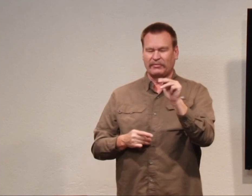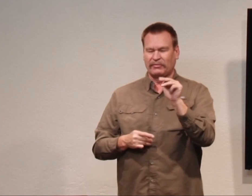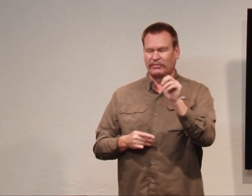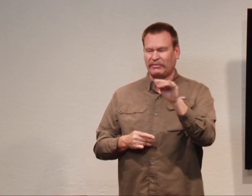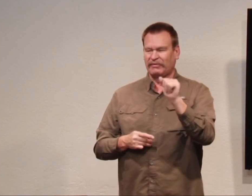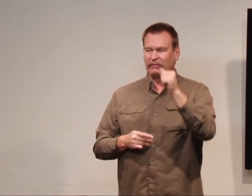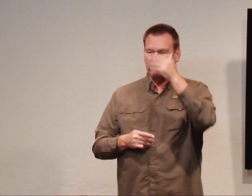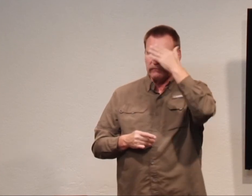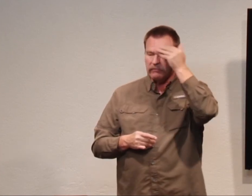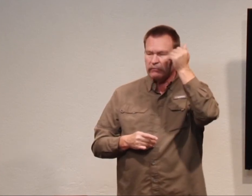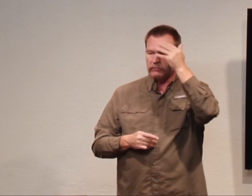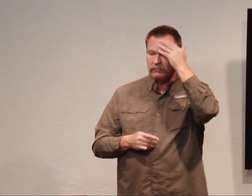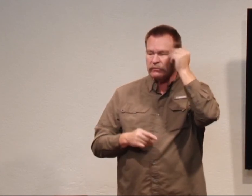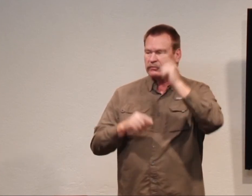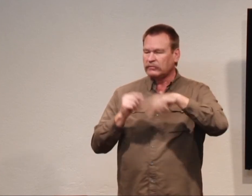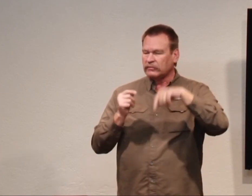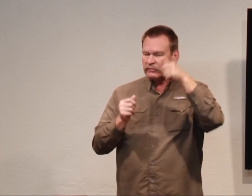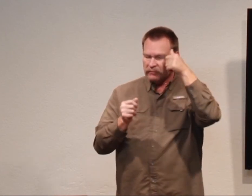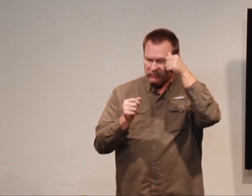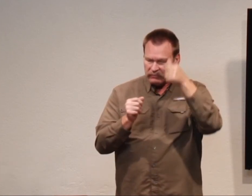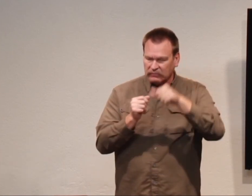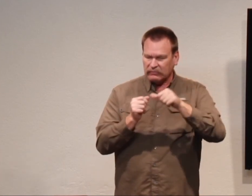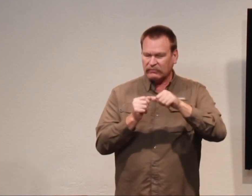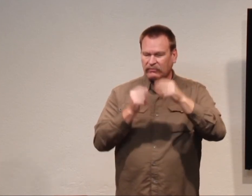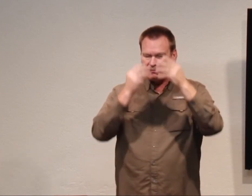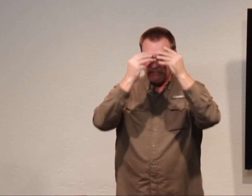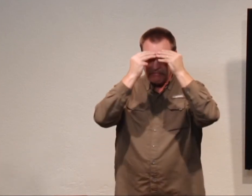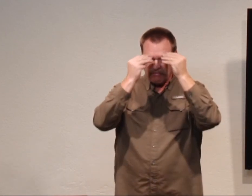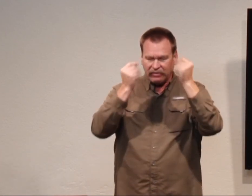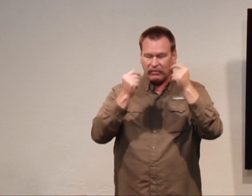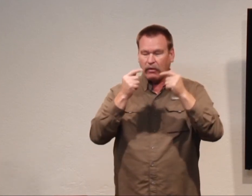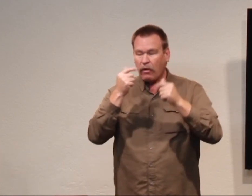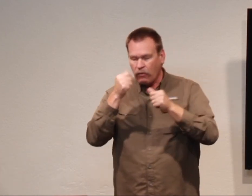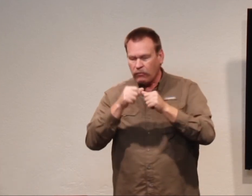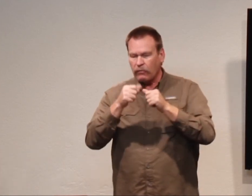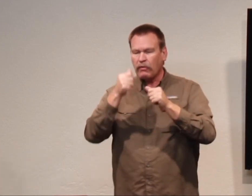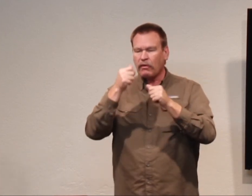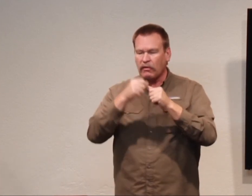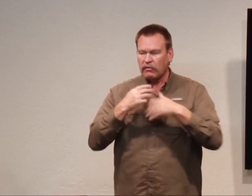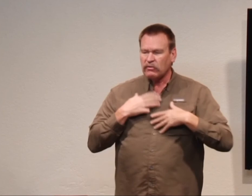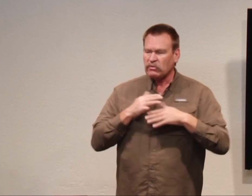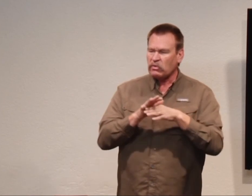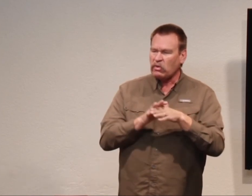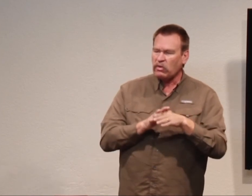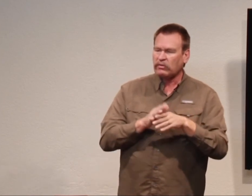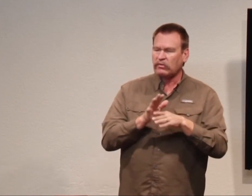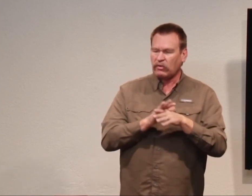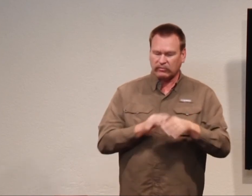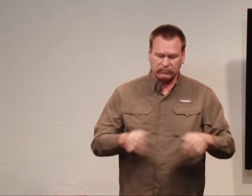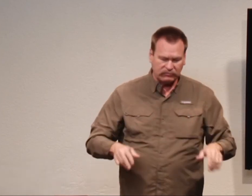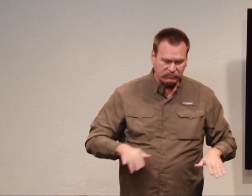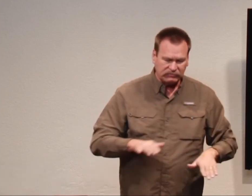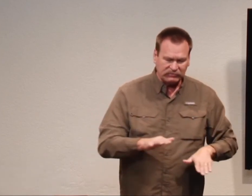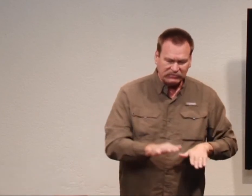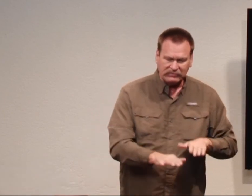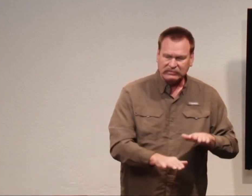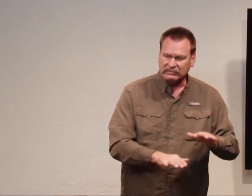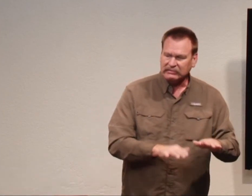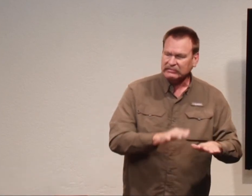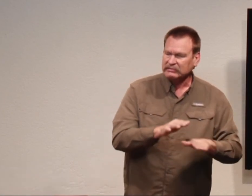the way from pretty far away, and he's getting some dementia. He can't really remember things. Then he remembers some,